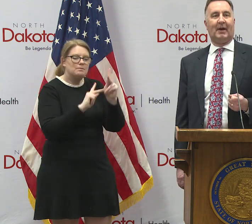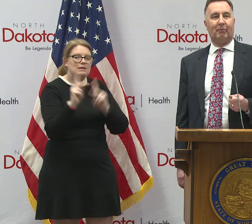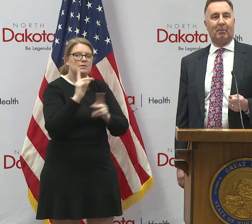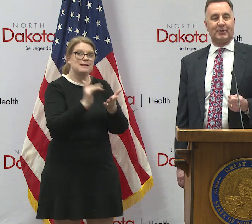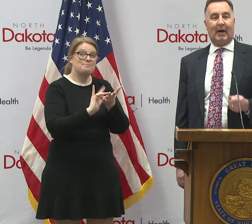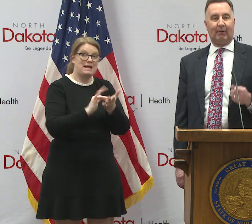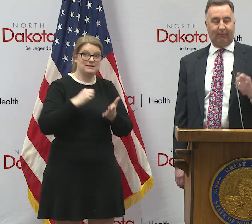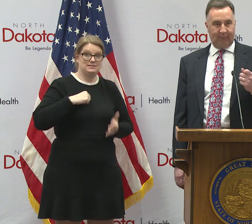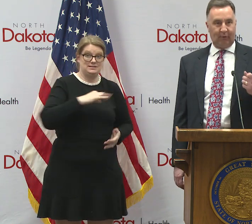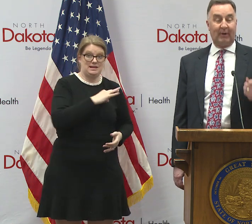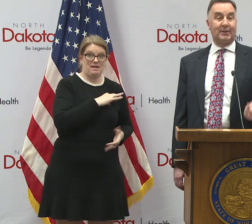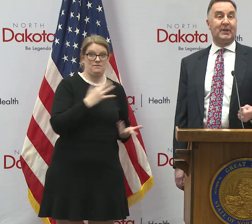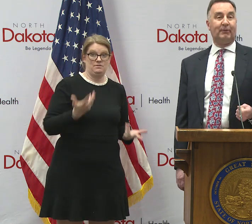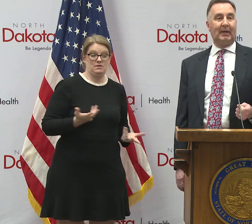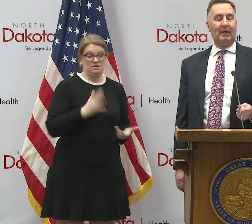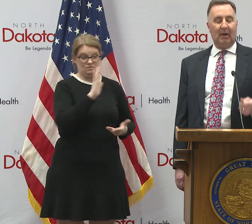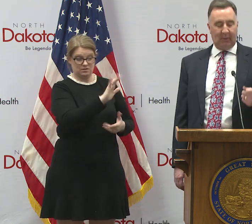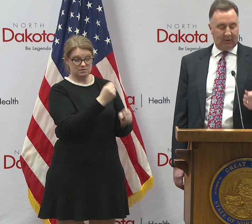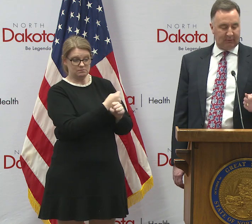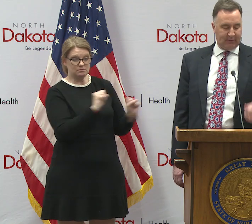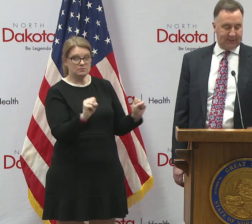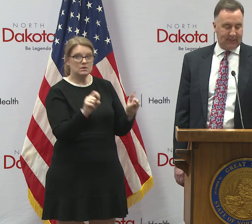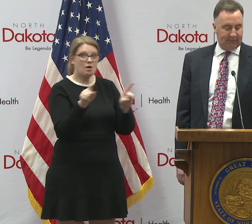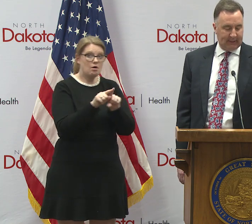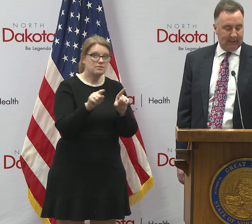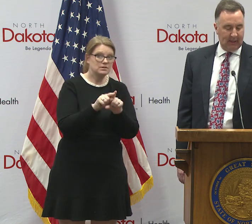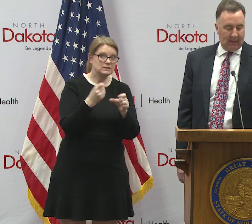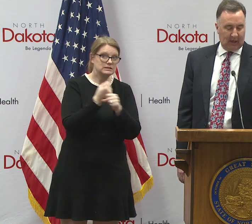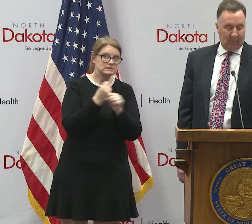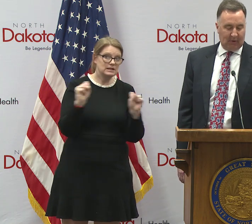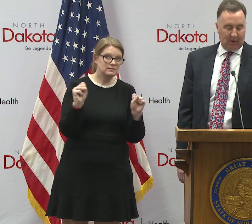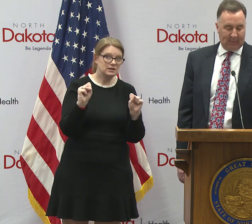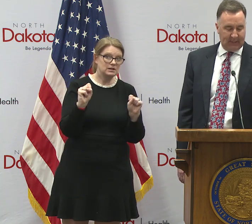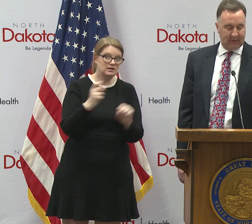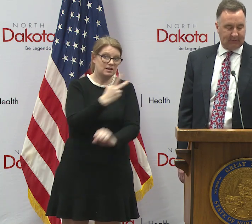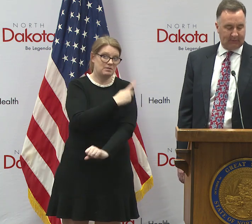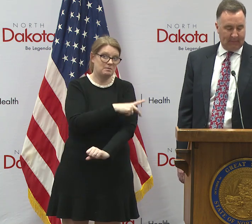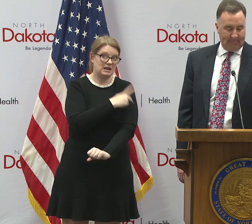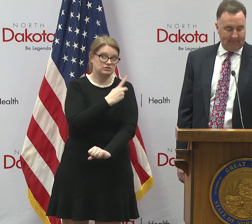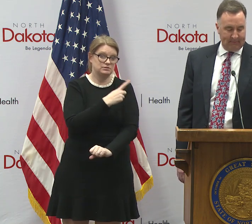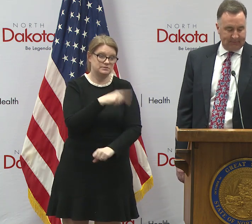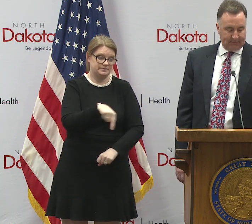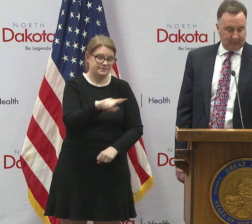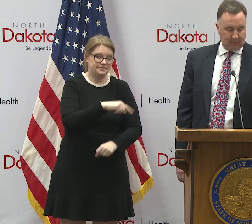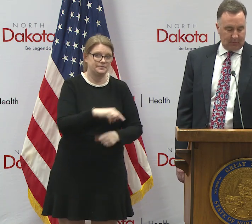medical staff members for their safety, but also for the safety of our patients.